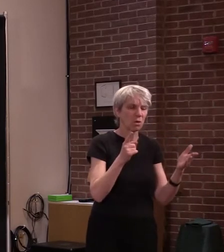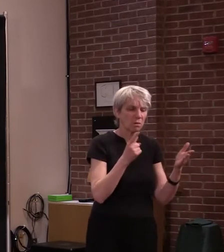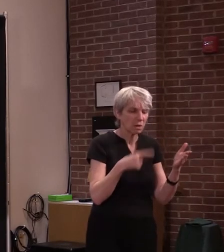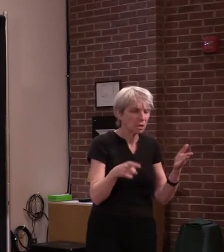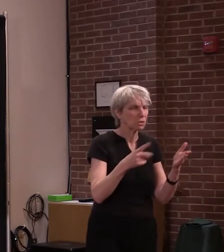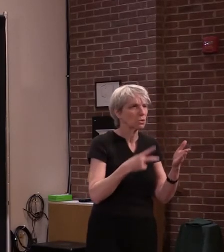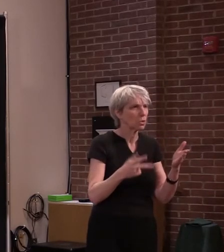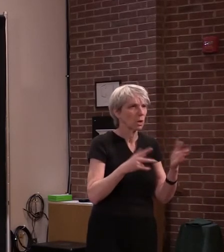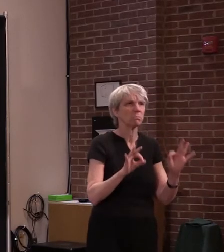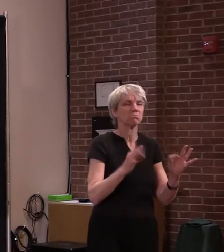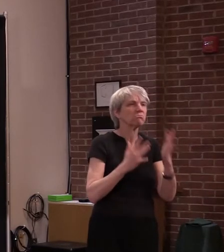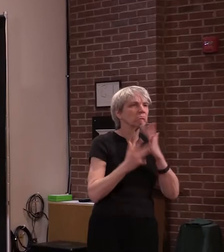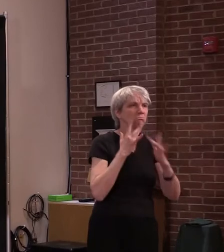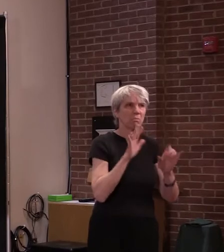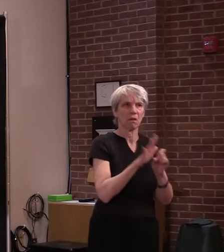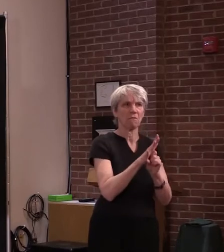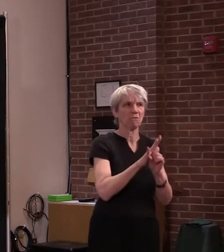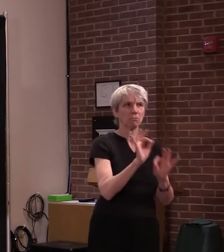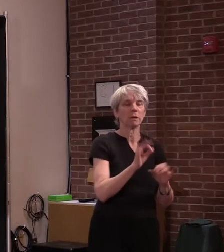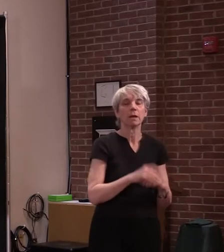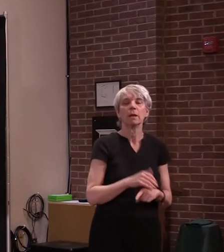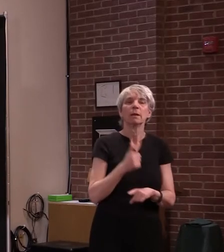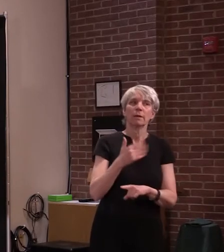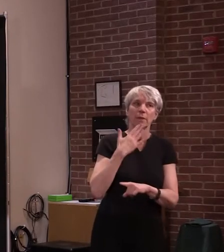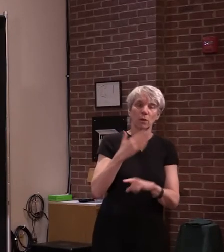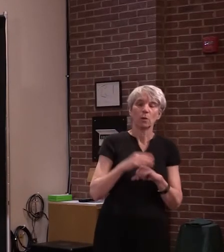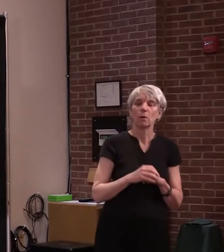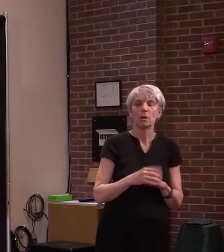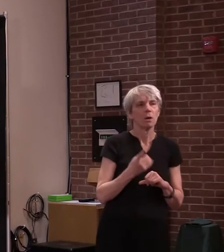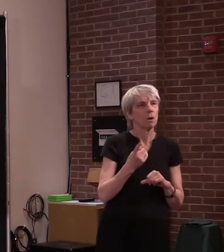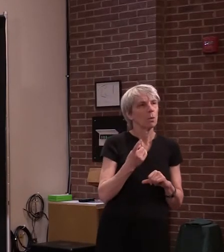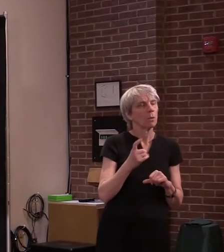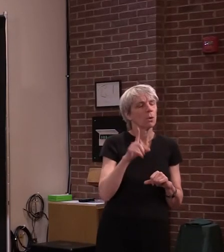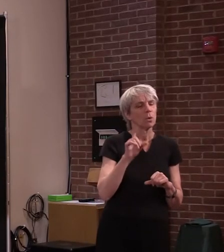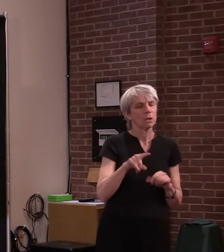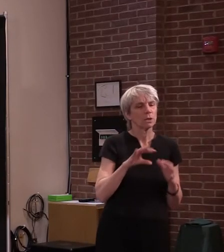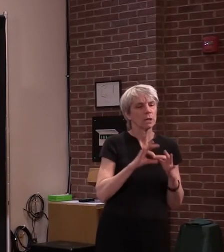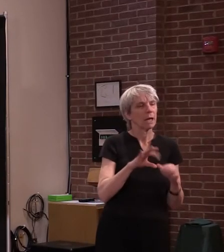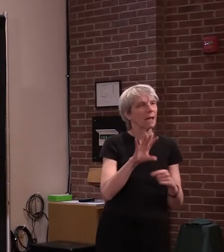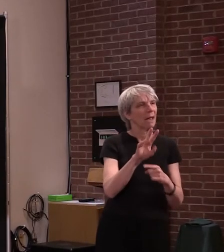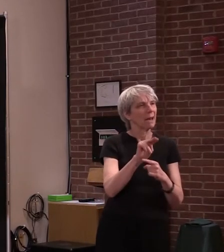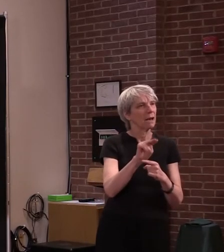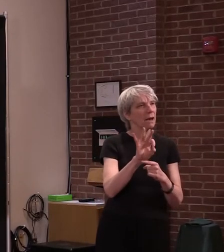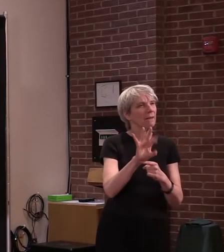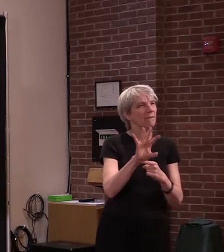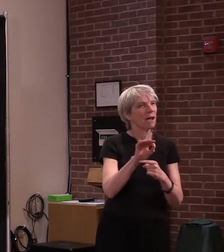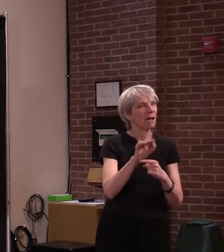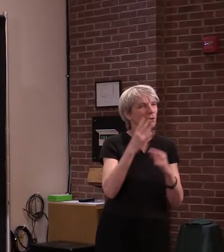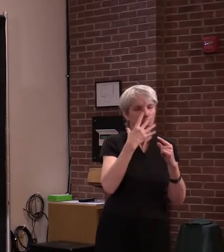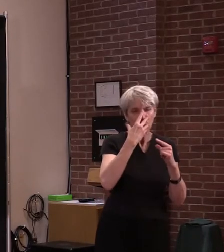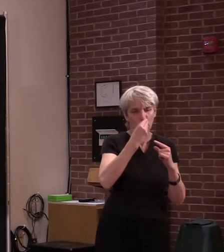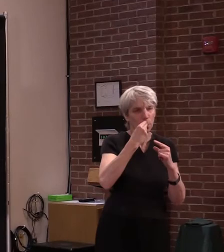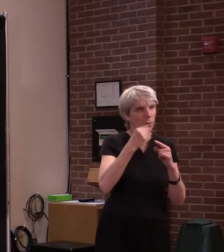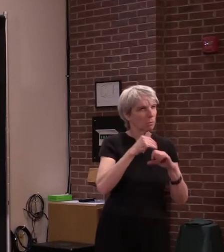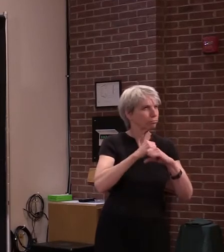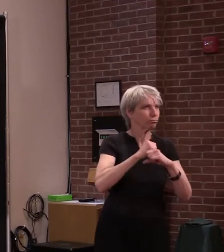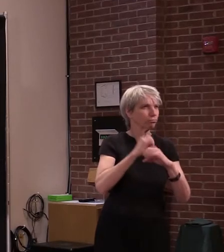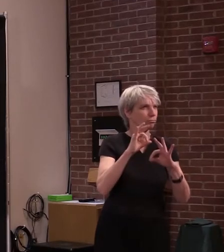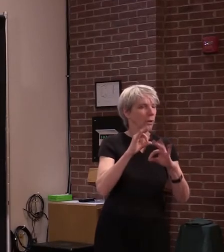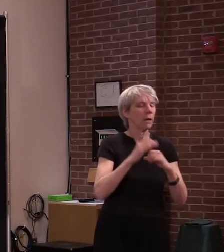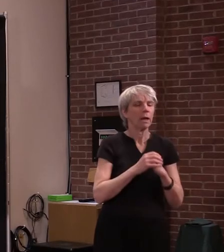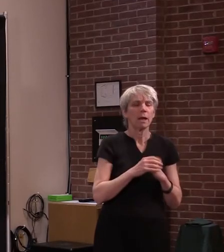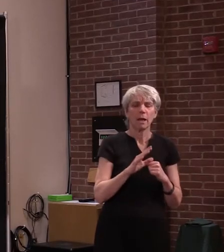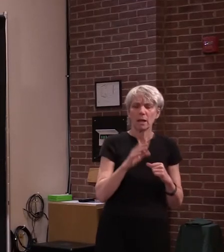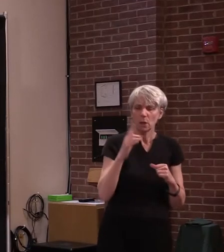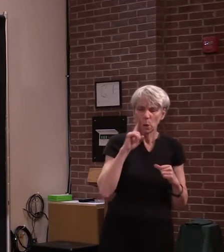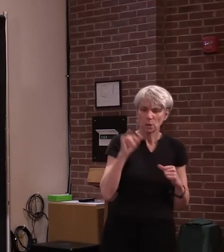weeks. Great, thank you. And then just one other question about the N95 masks. It sounds like Commissioner Schilling was talking about